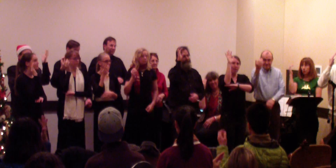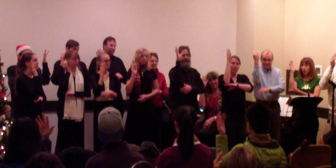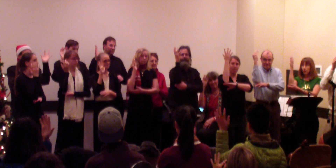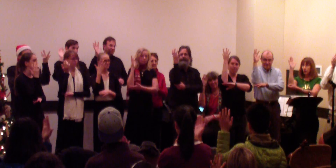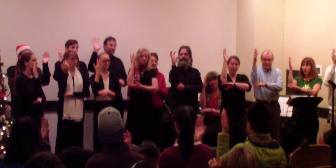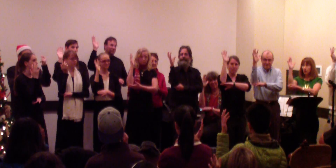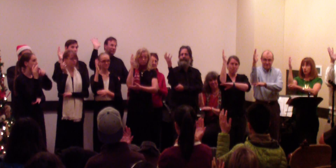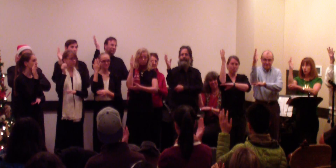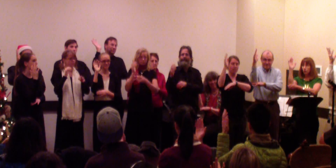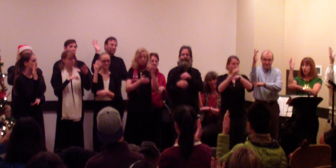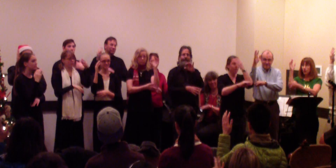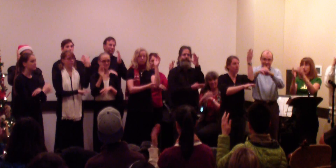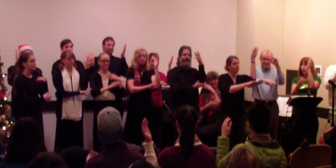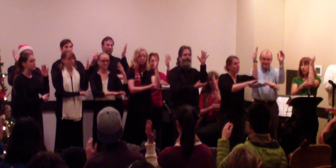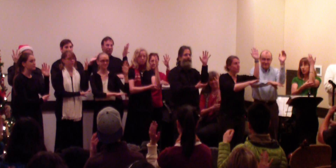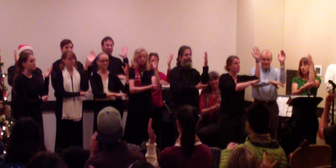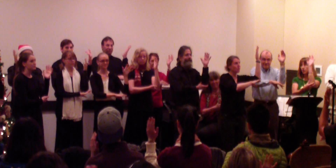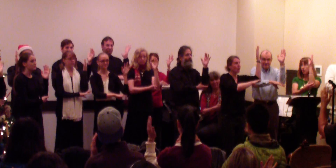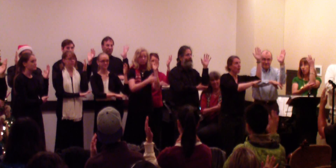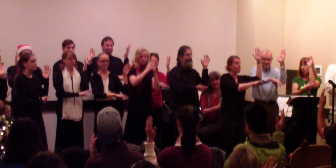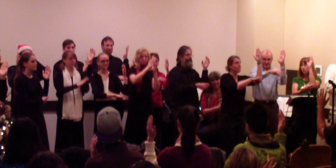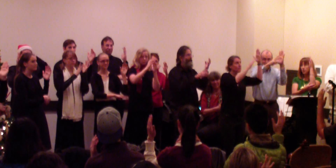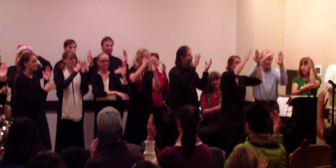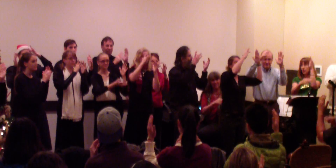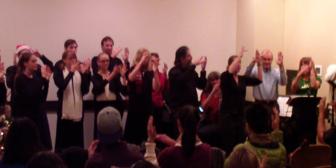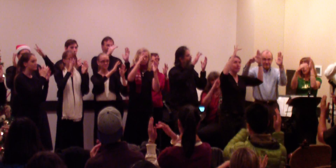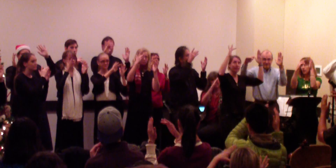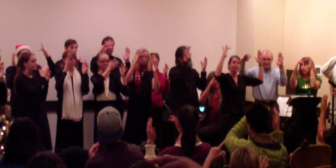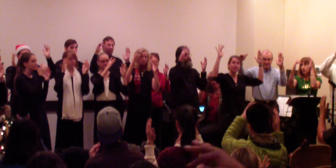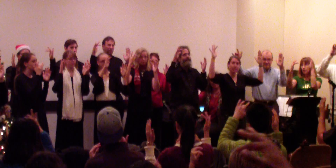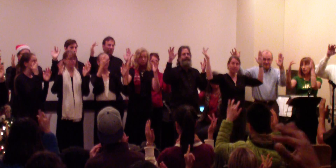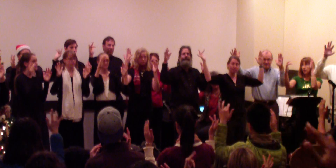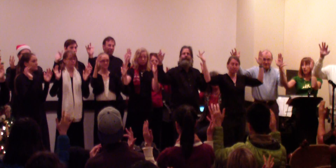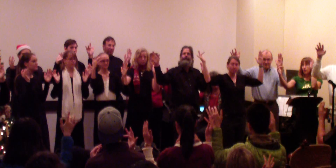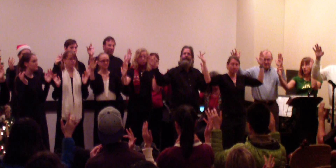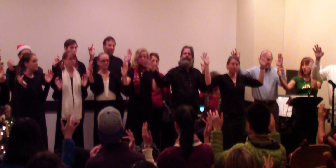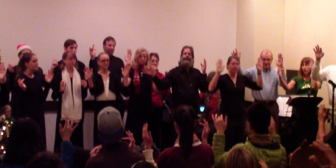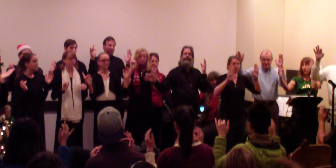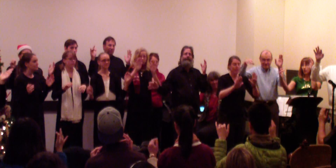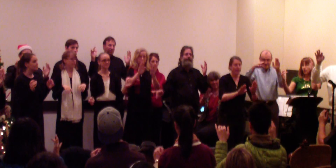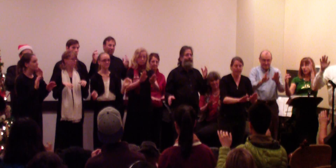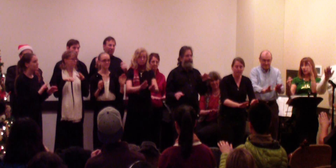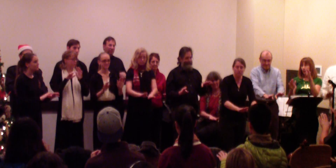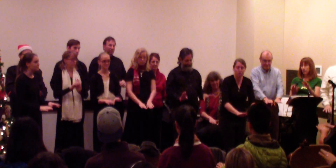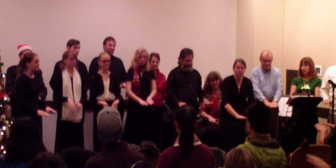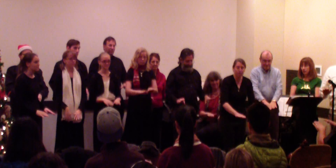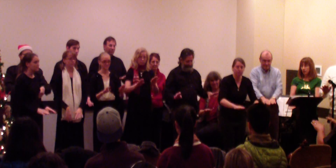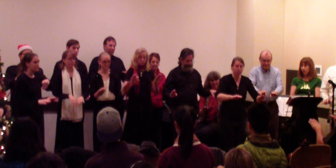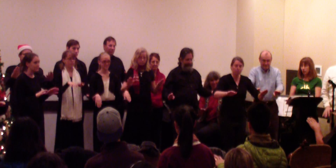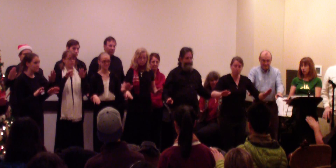where the tree tops glisten and